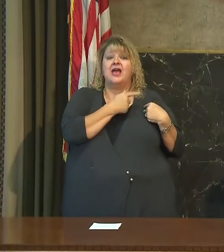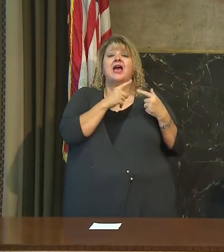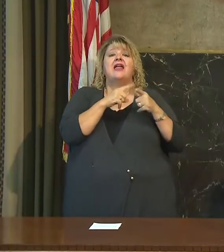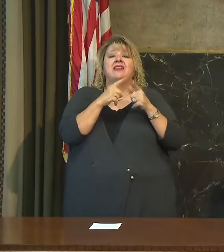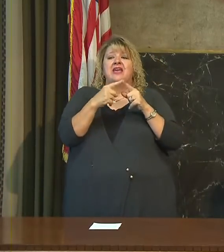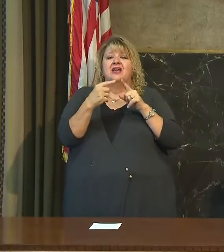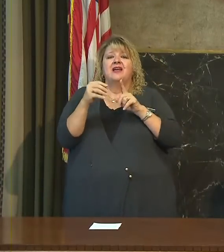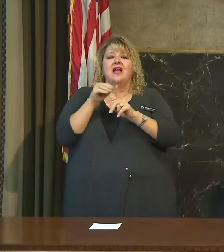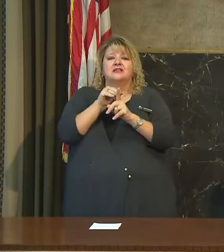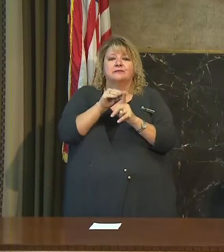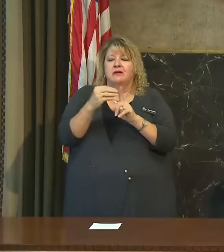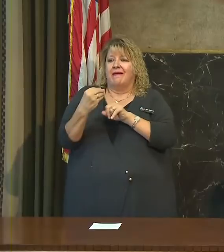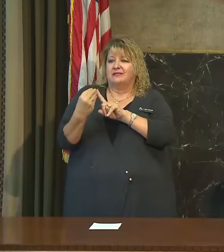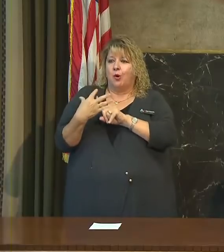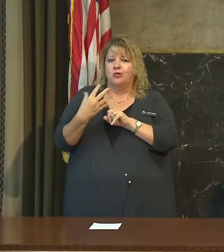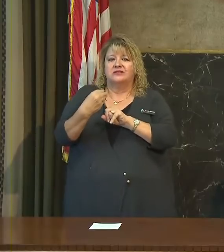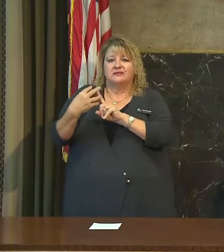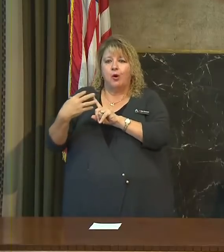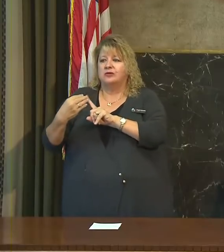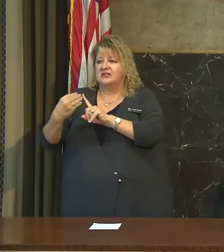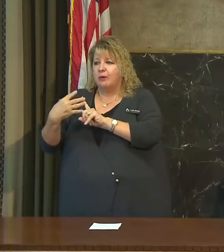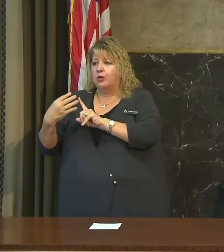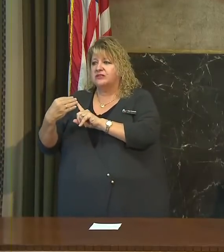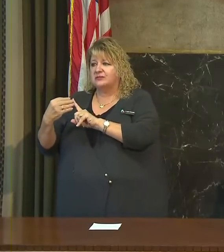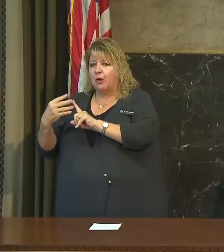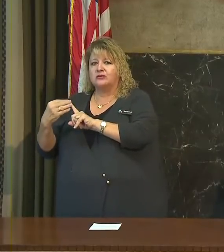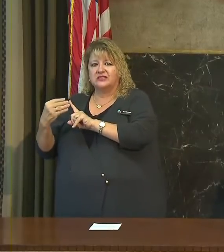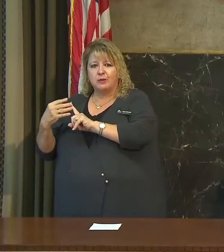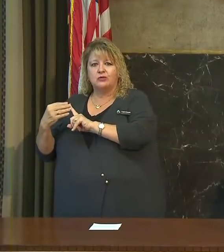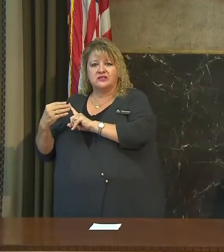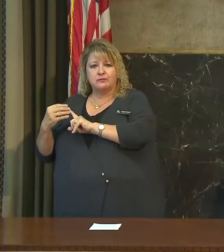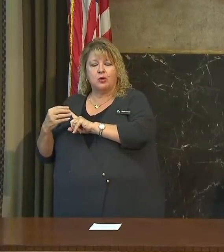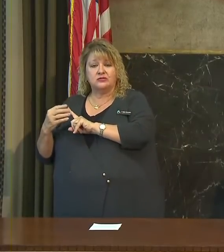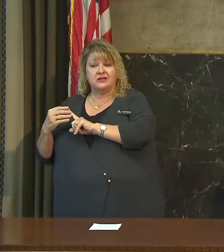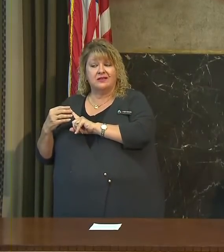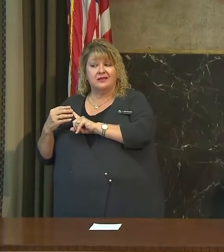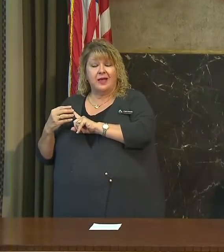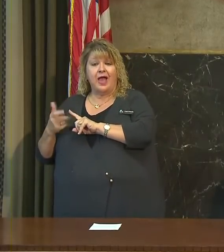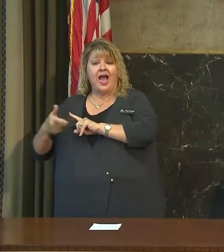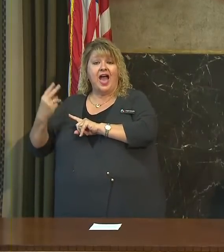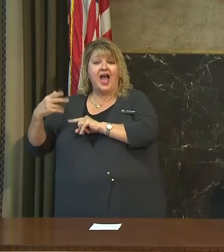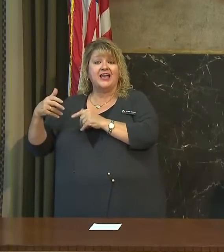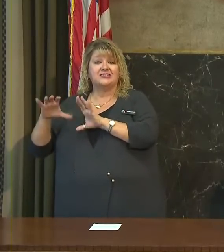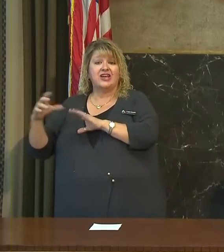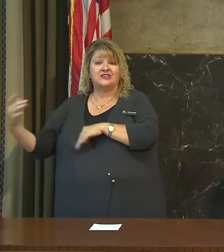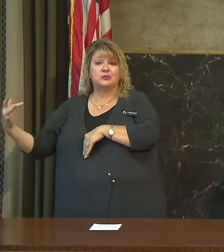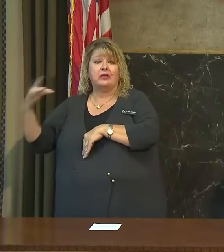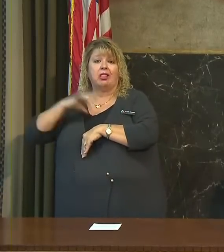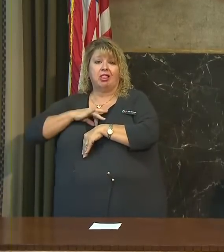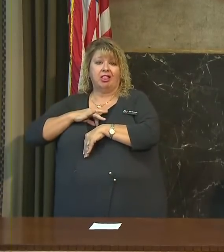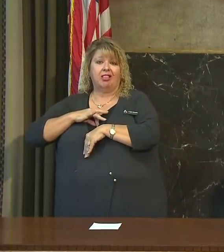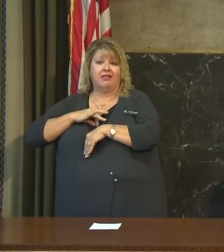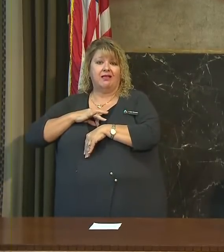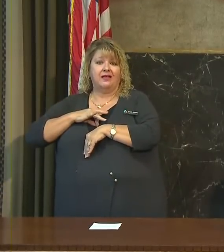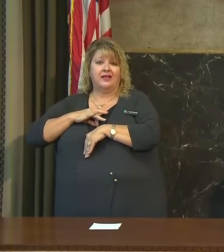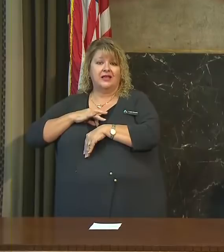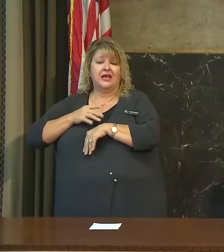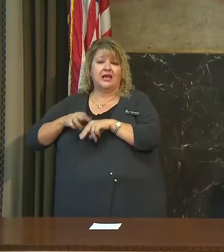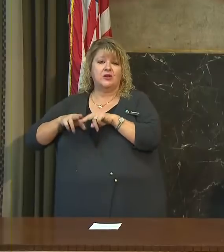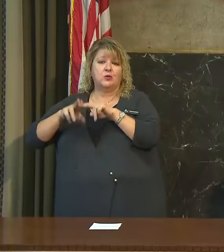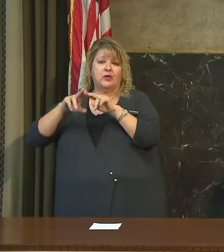you're fully vaccinated, the chance that COVID is going to break through that protection of the vaccine will go